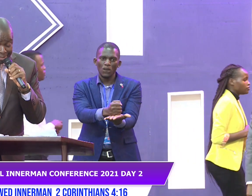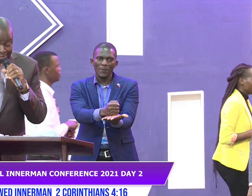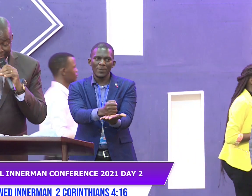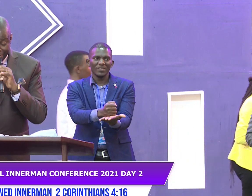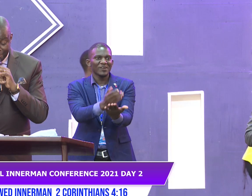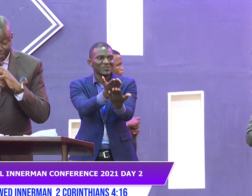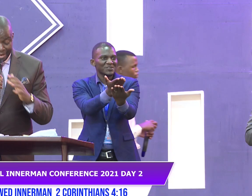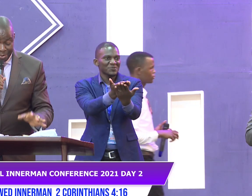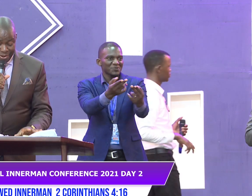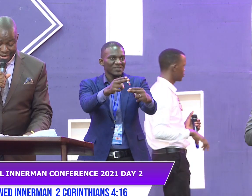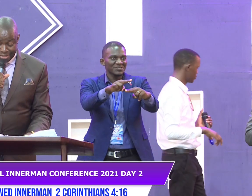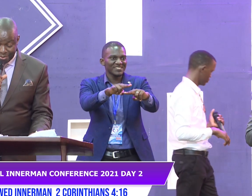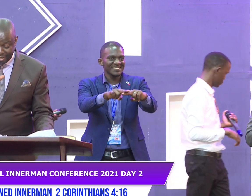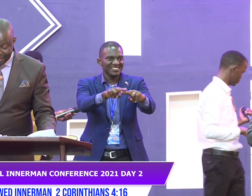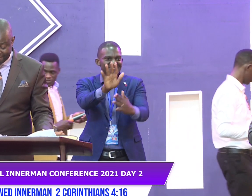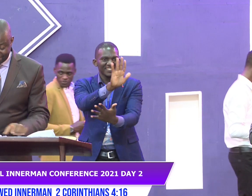I